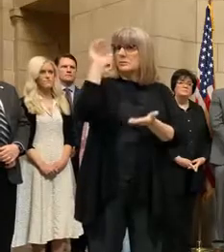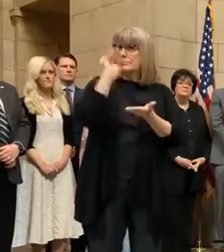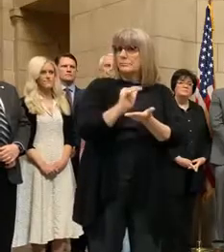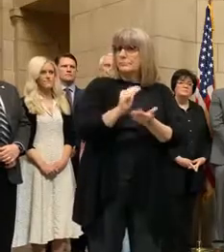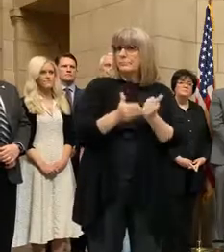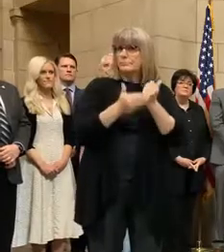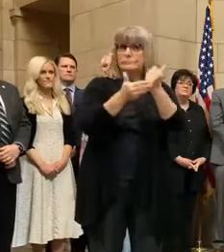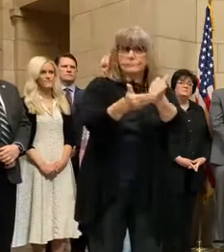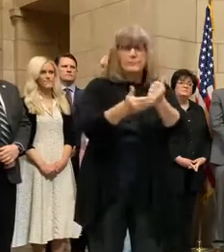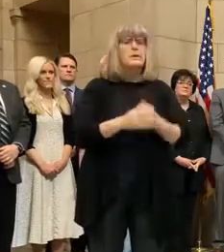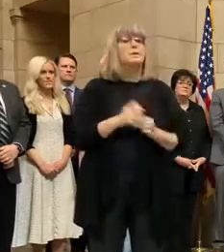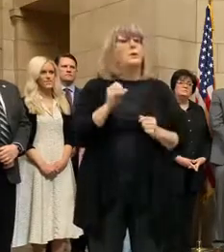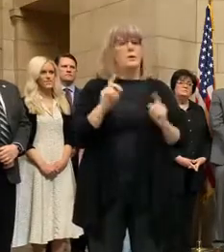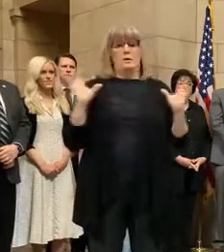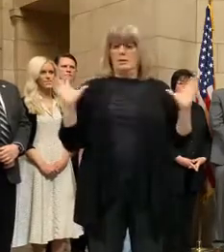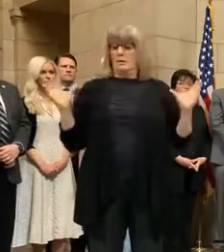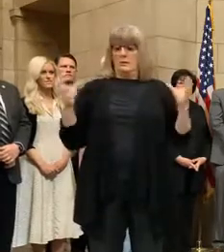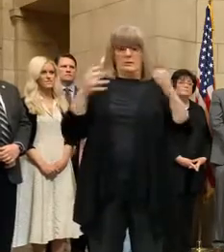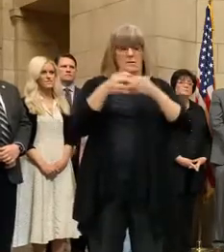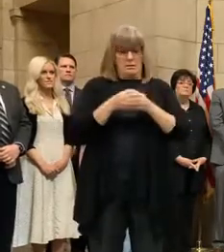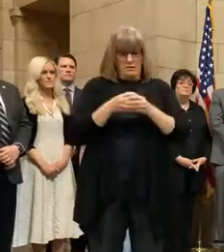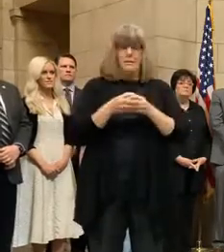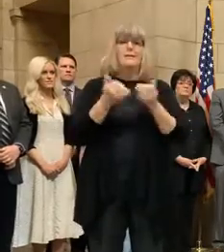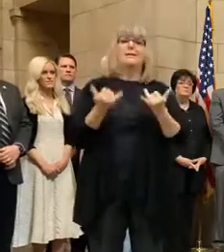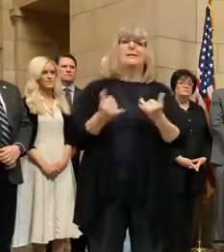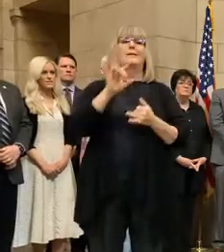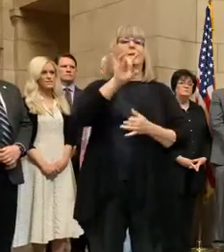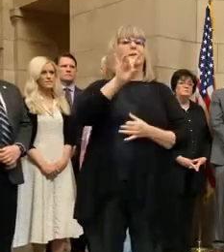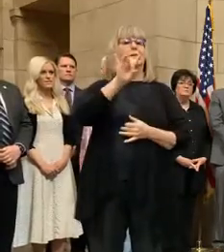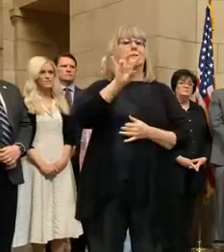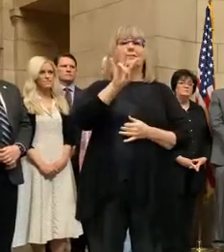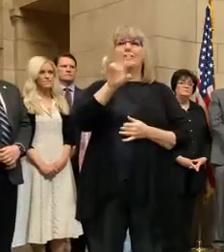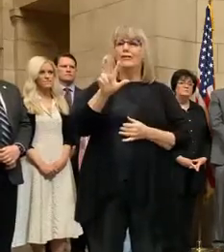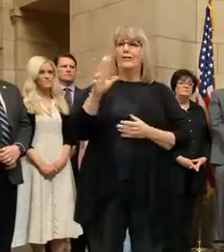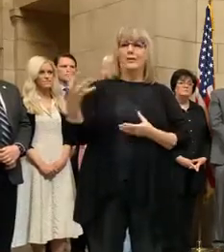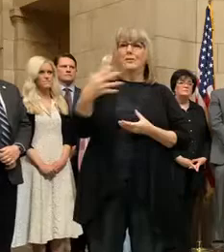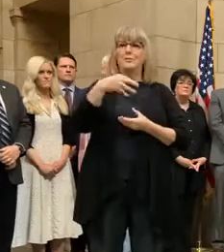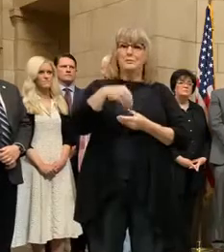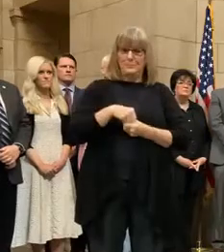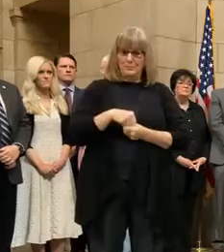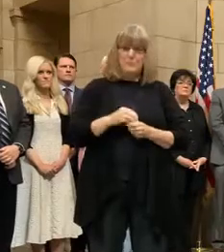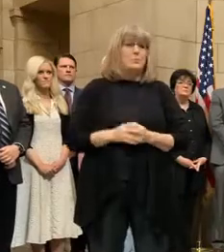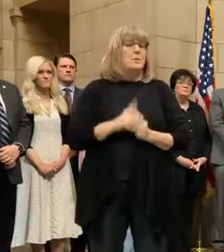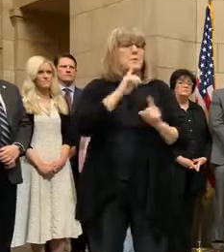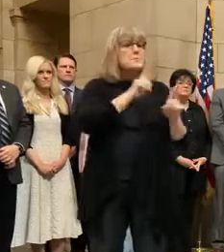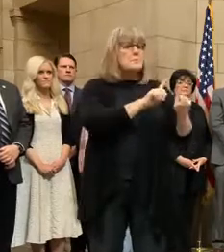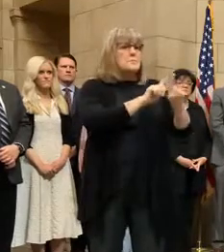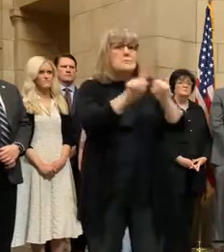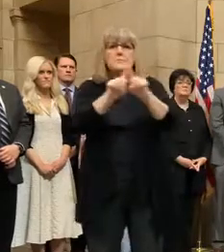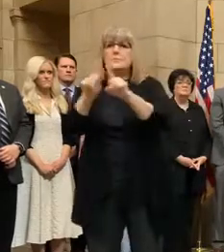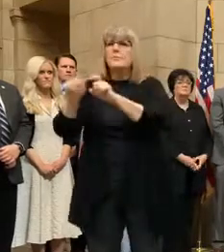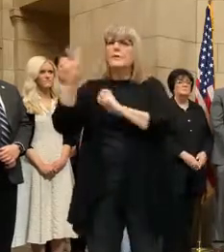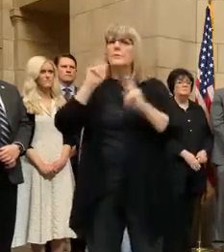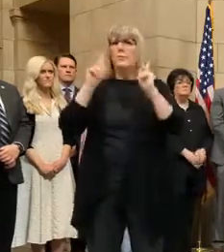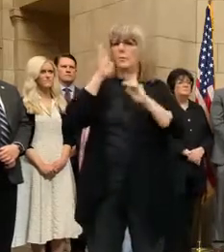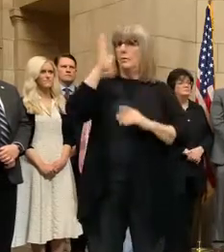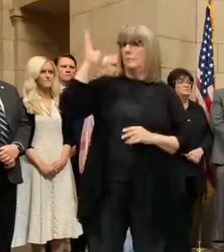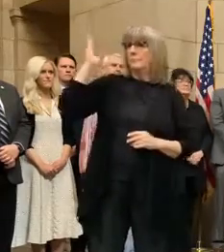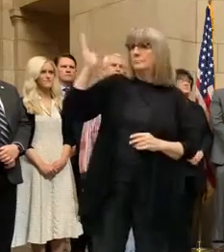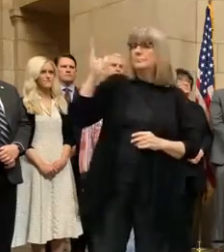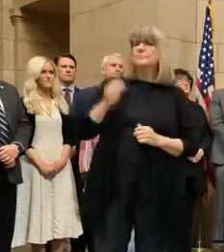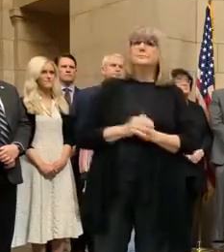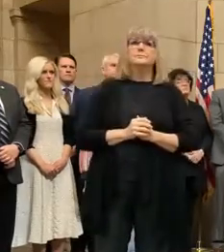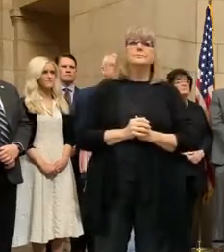So all these bills came together into the bills that we have here today. And we're going to have a number of speakers here talk about those bills. We're